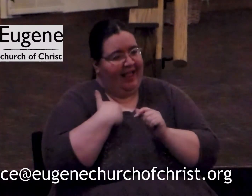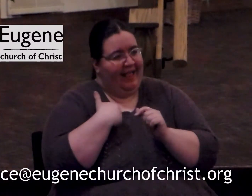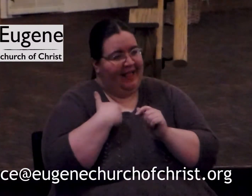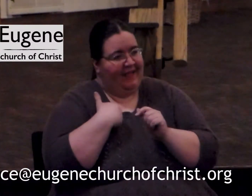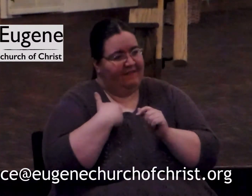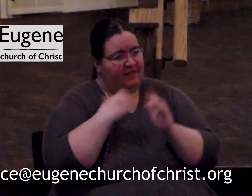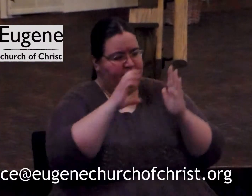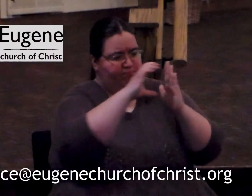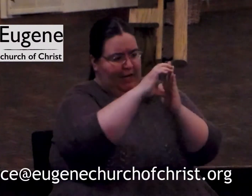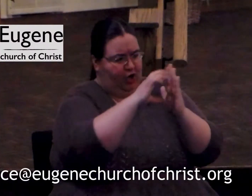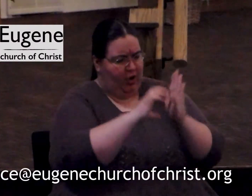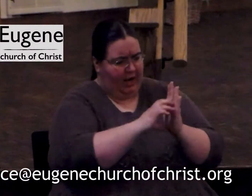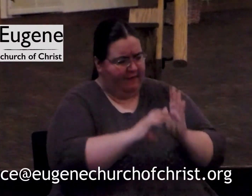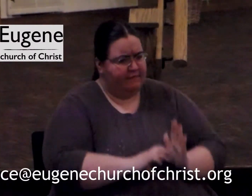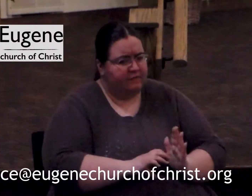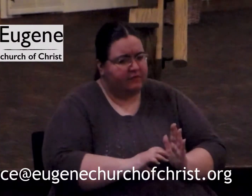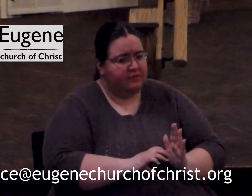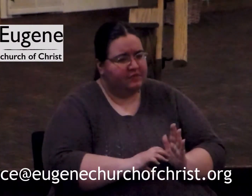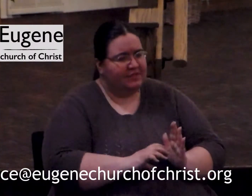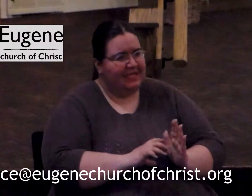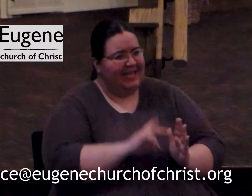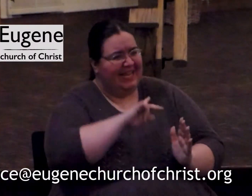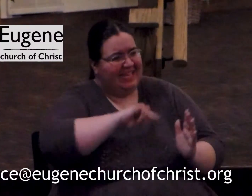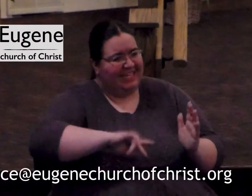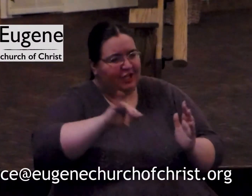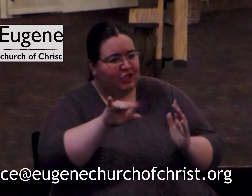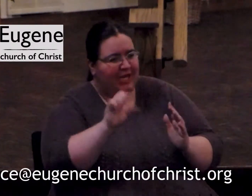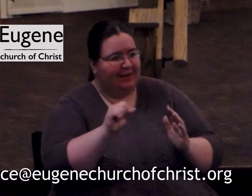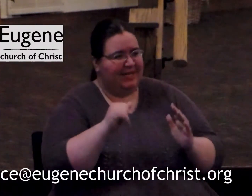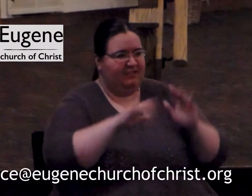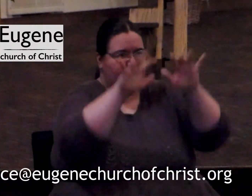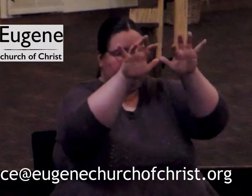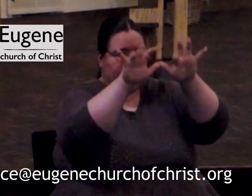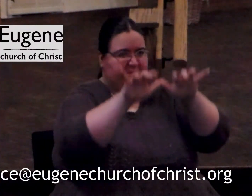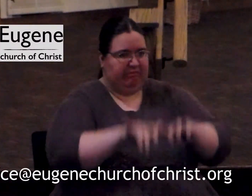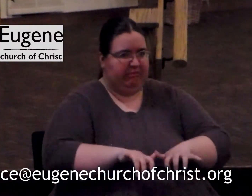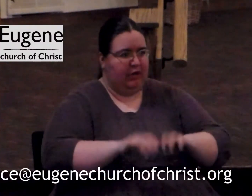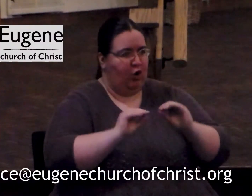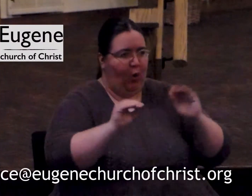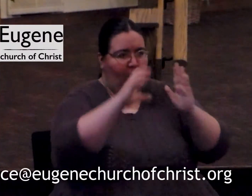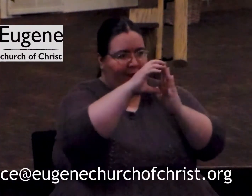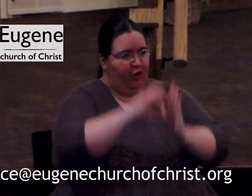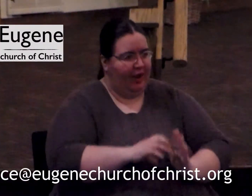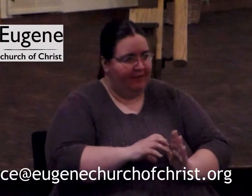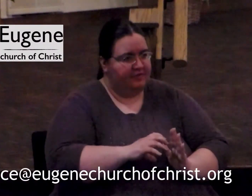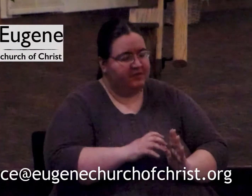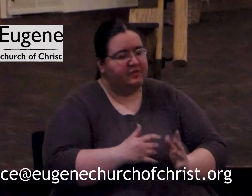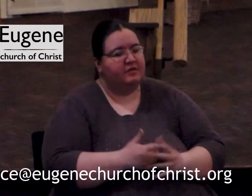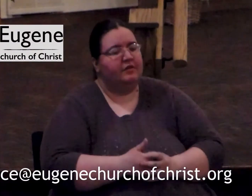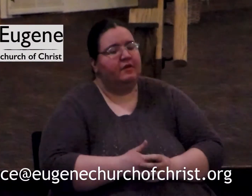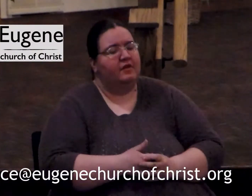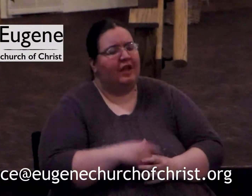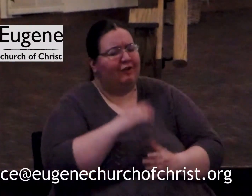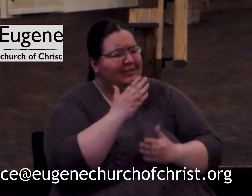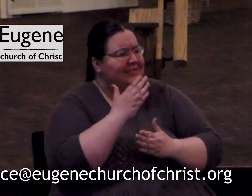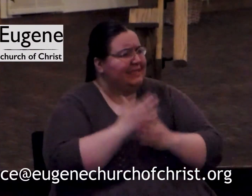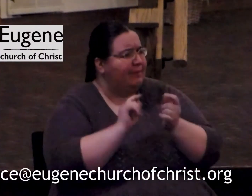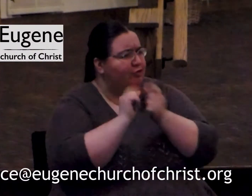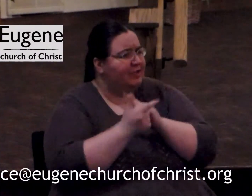all kind of their own thing. If you've got NIV or ESV, they like to divide things up into paragraphs, and they also like to divide things